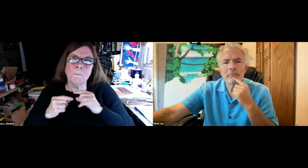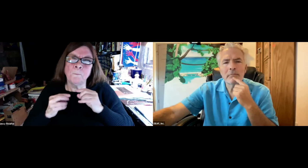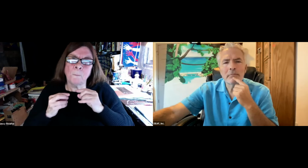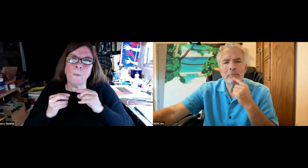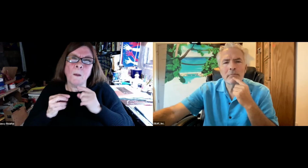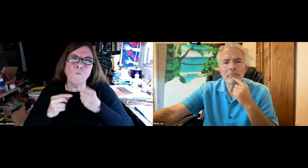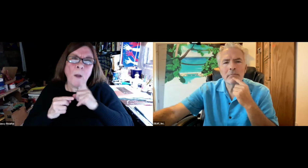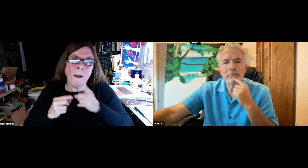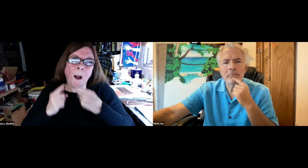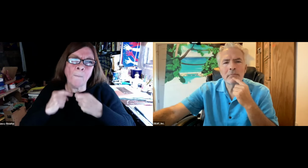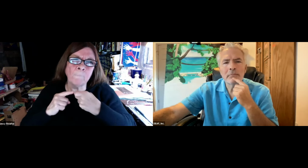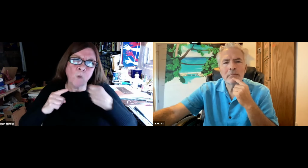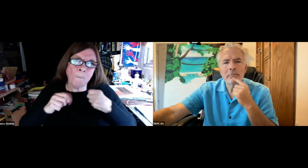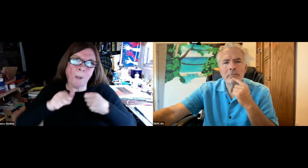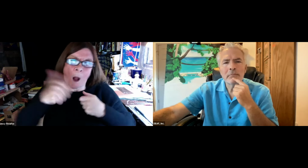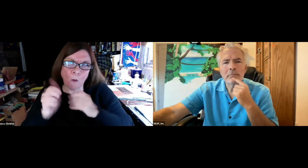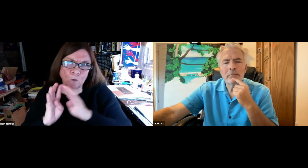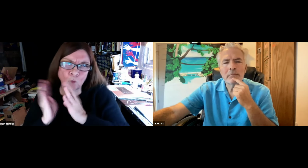whenever a new sign is developed.